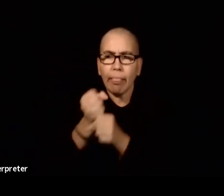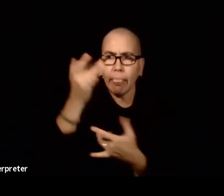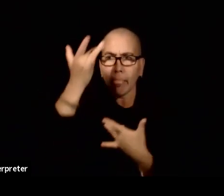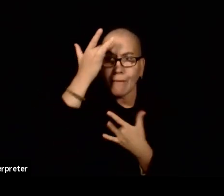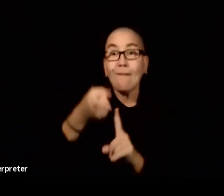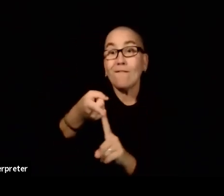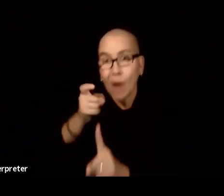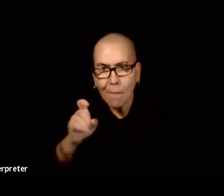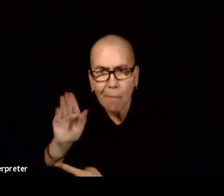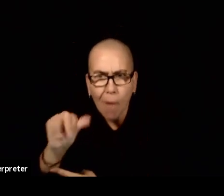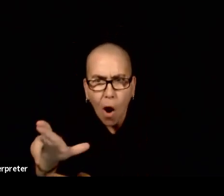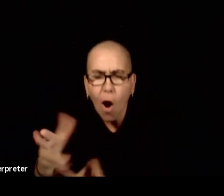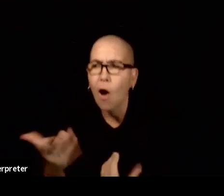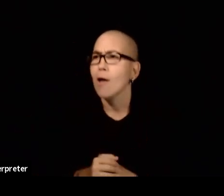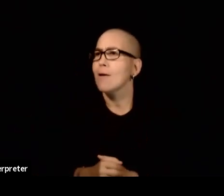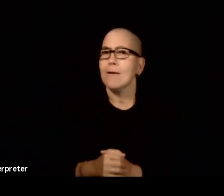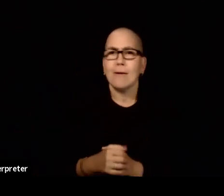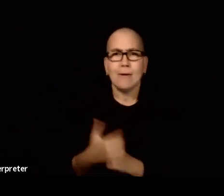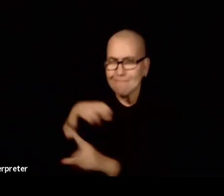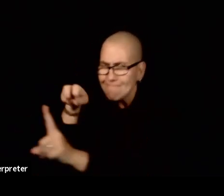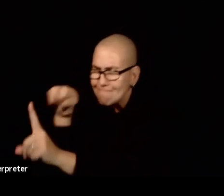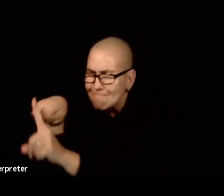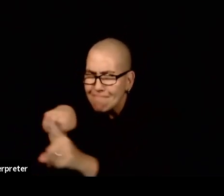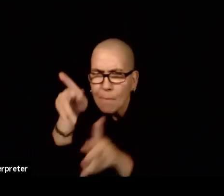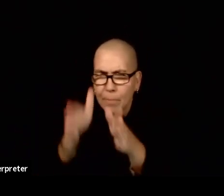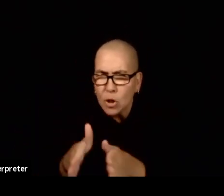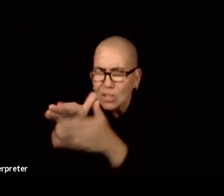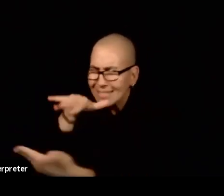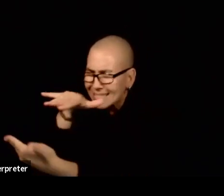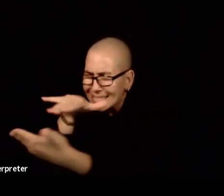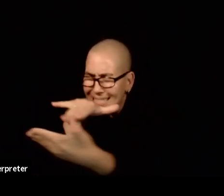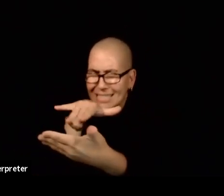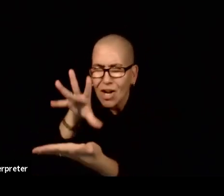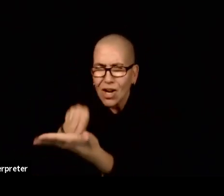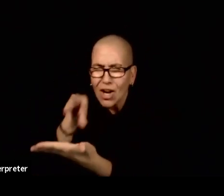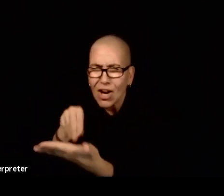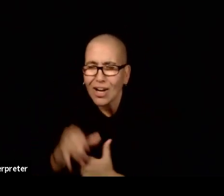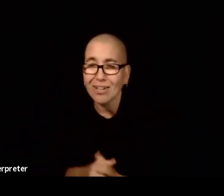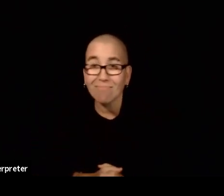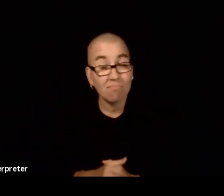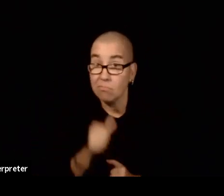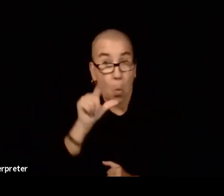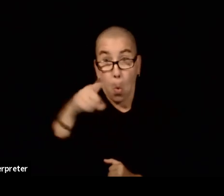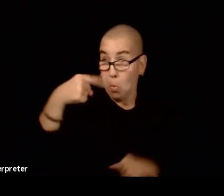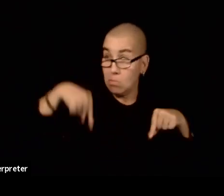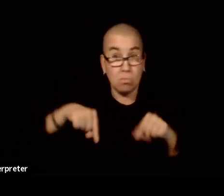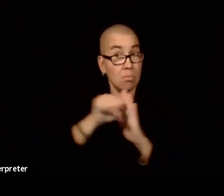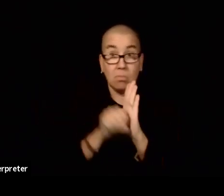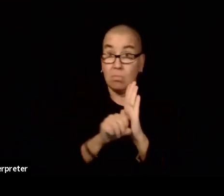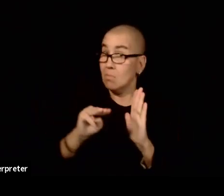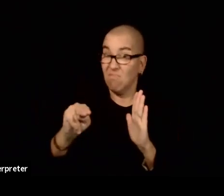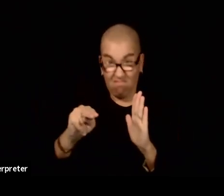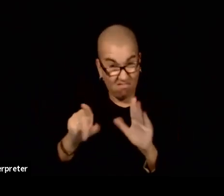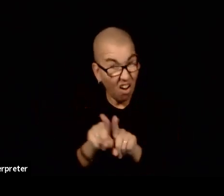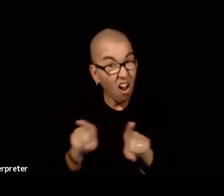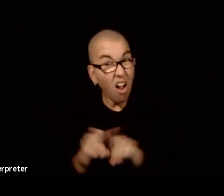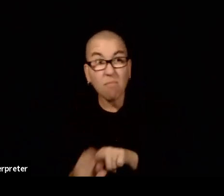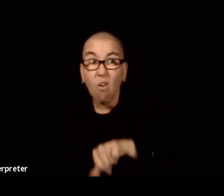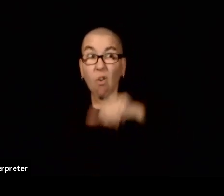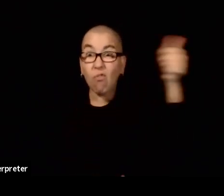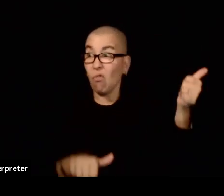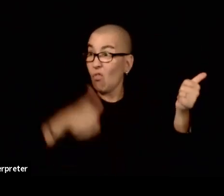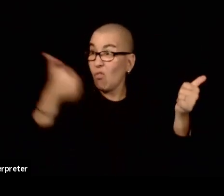study what can be known and learned from other states that have taken various restrictive actions, whether they